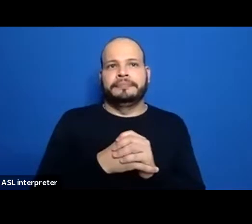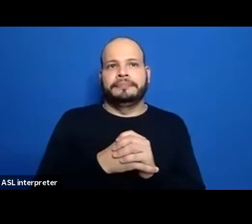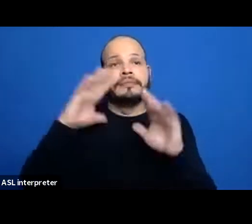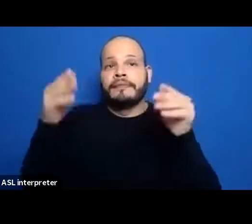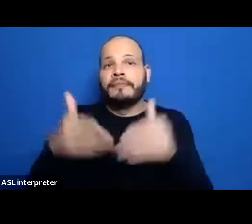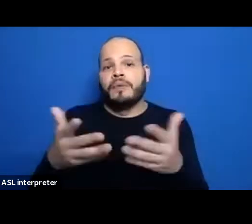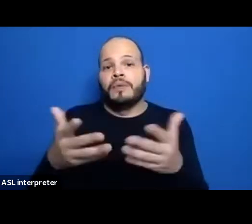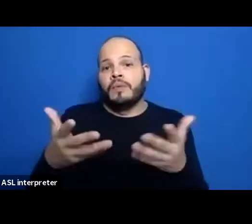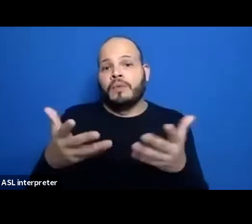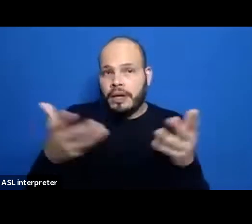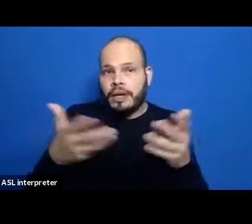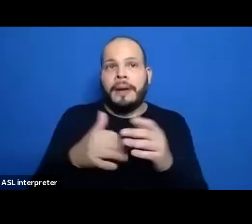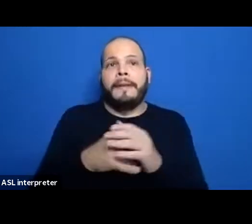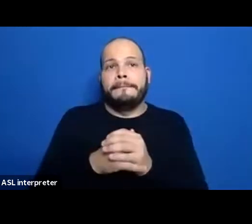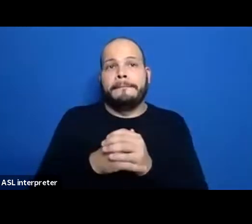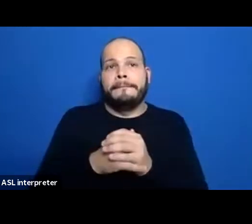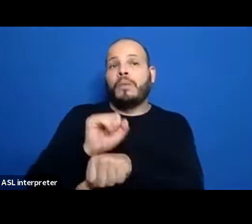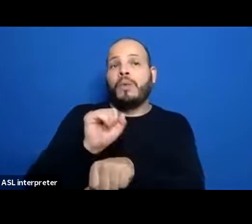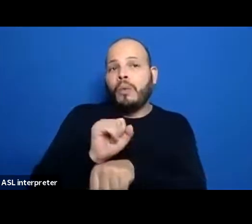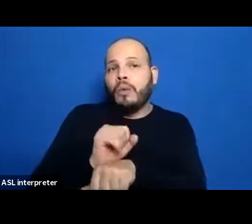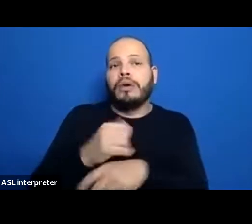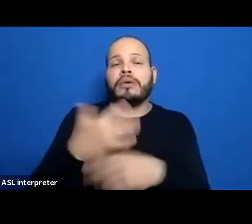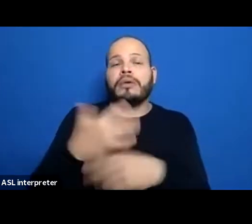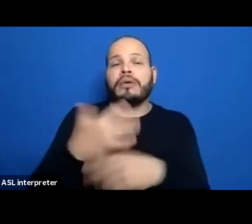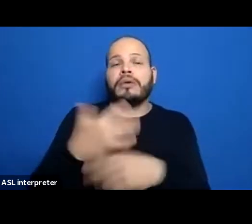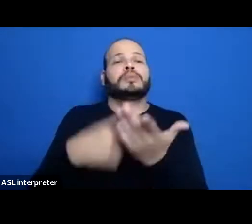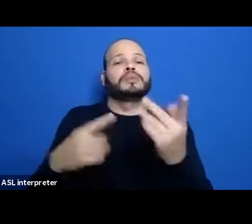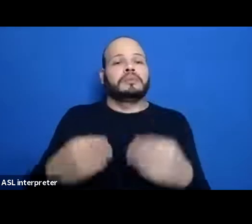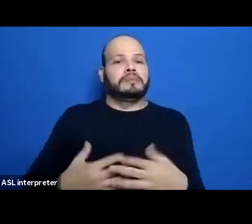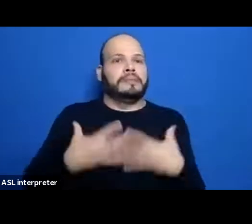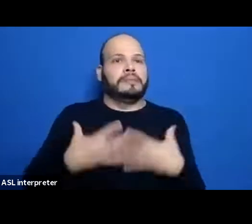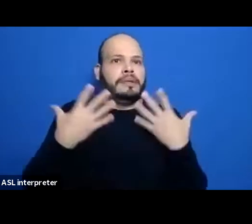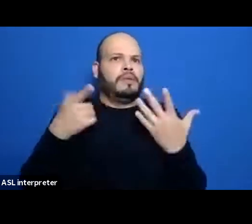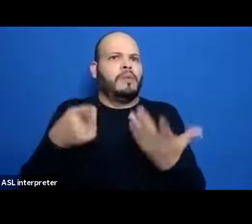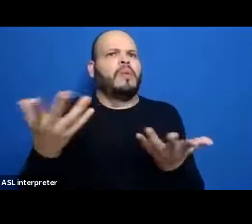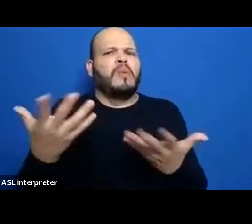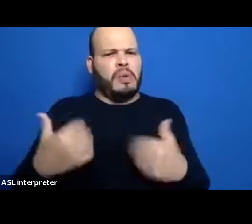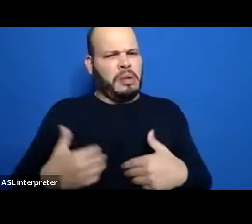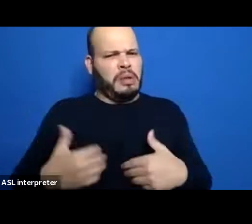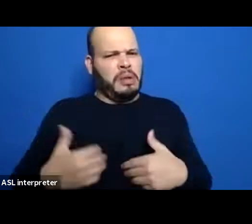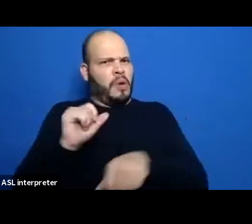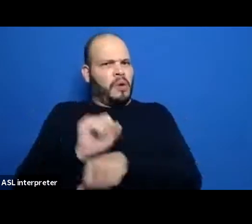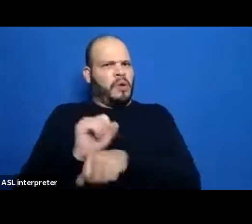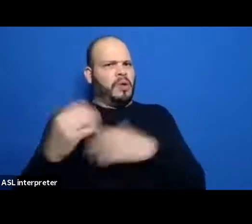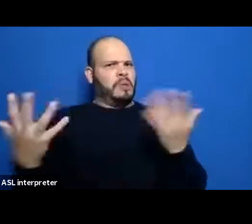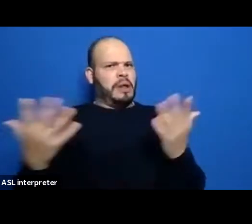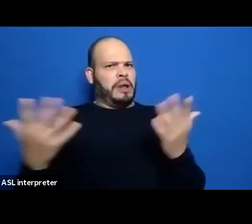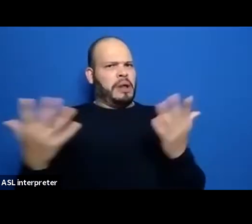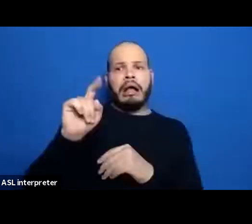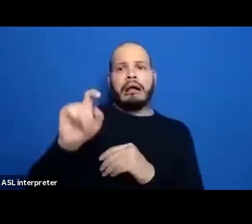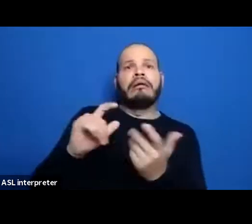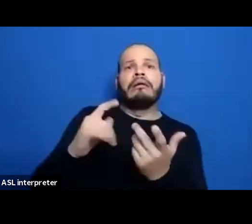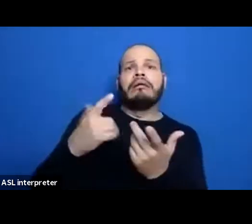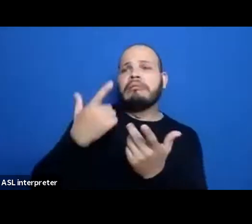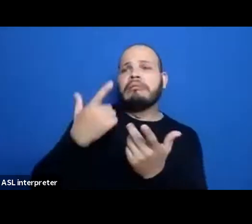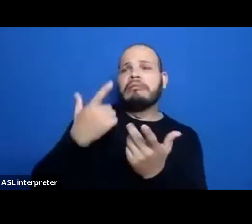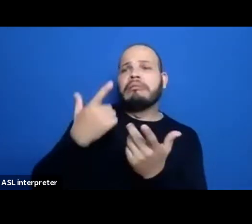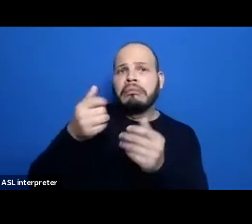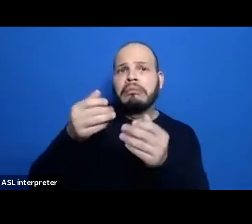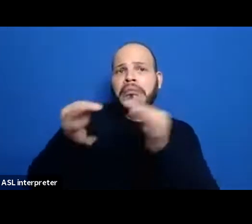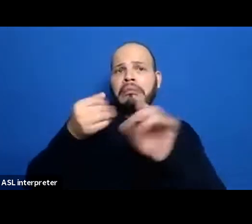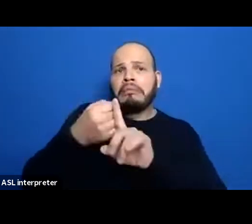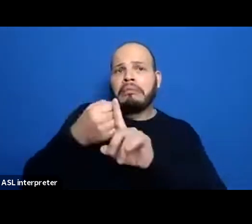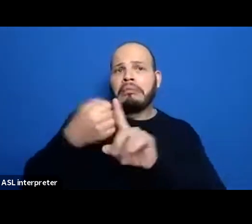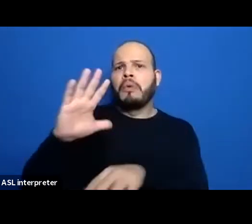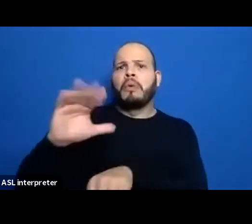work. So our first question is, can you talk about your work in relation to abolition and